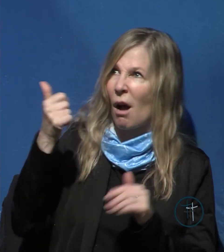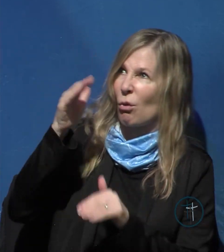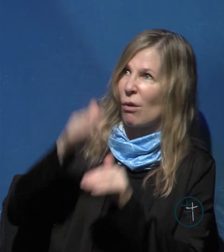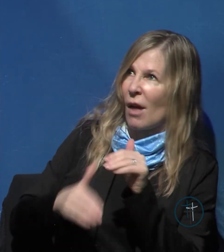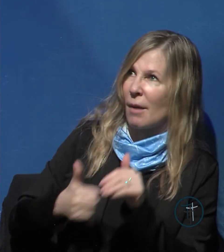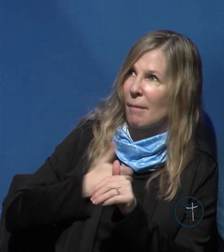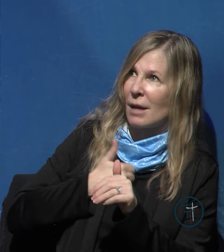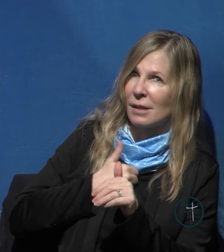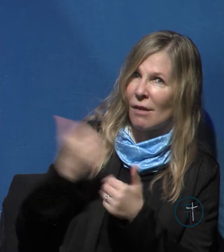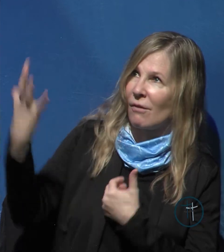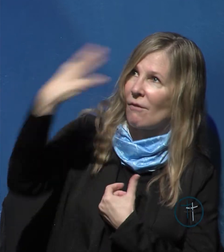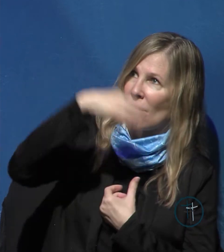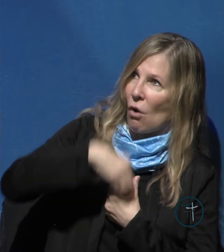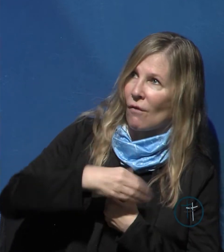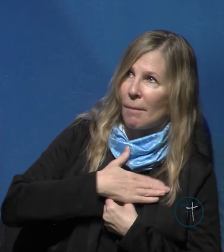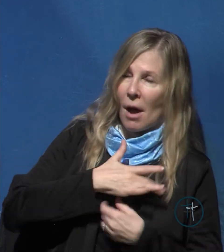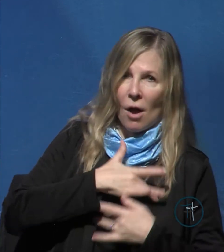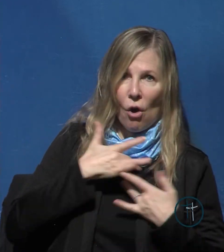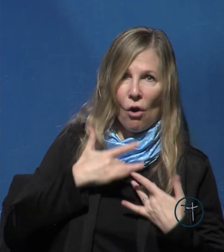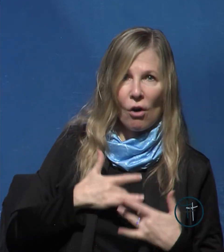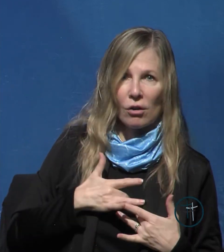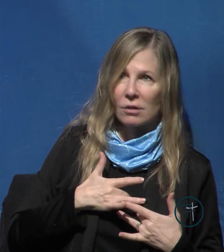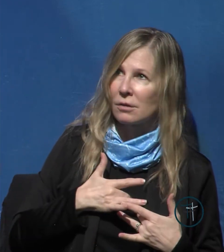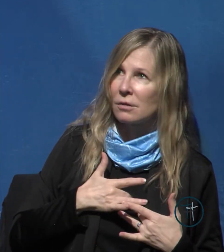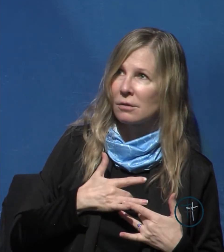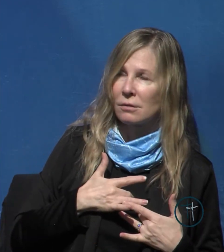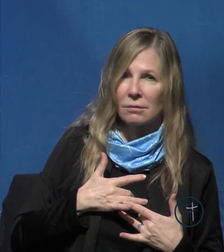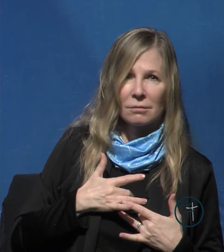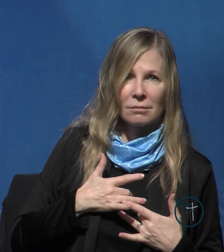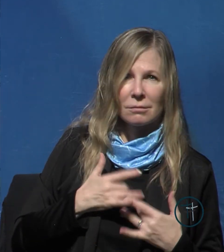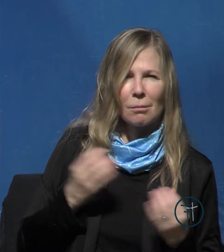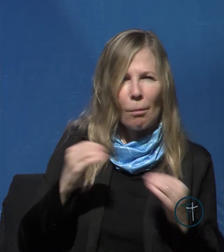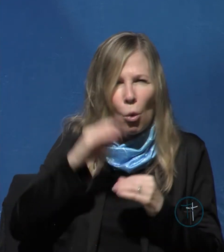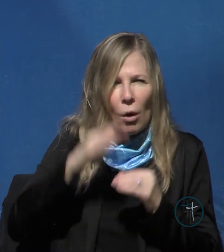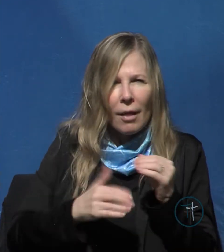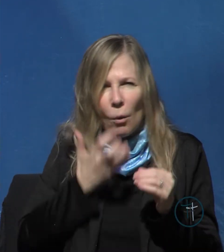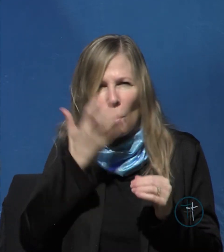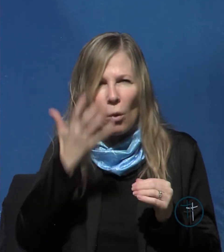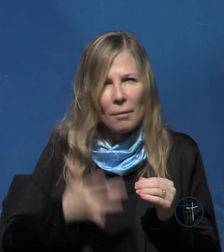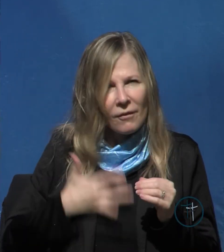in my own heart, in my own time, having a warm feeling towards someone.